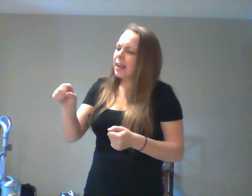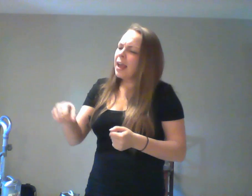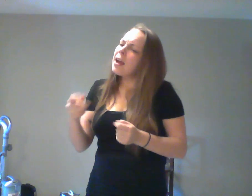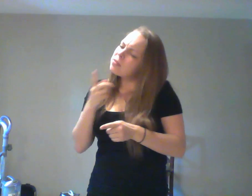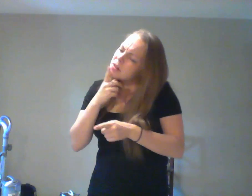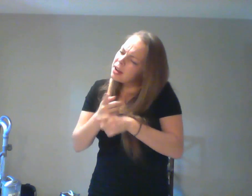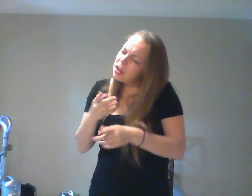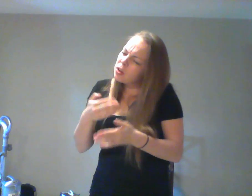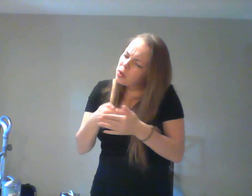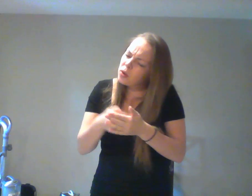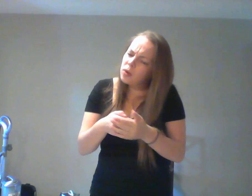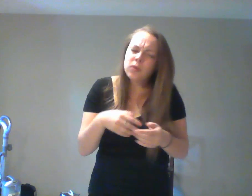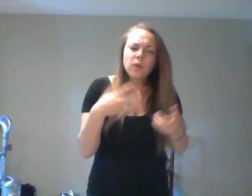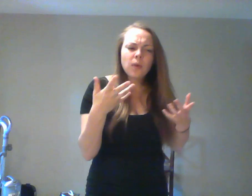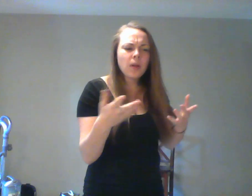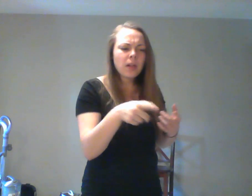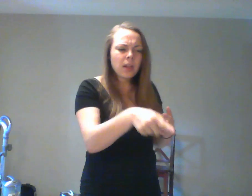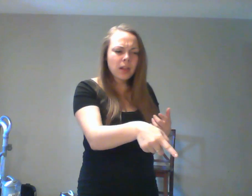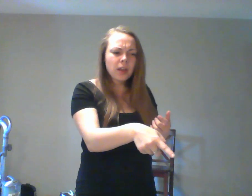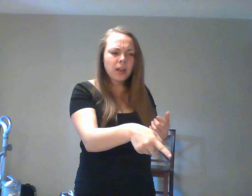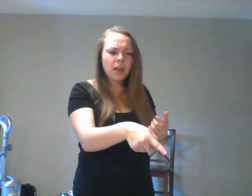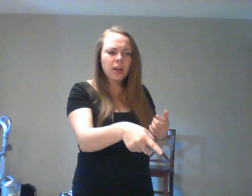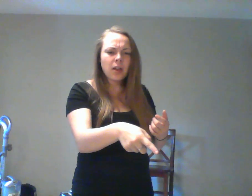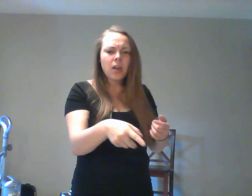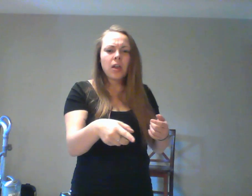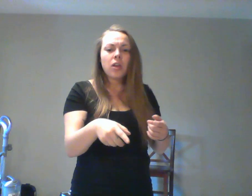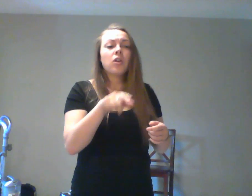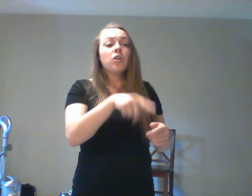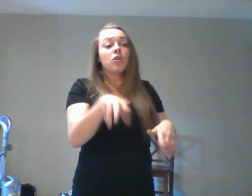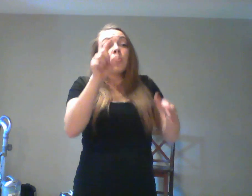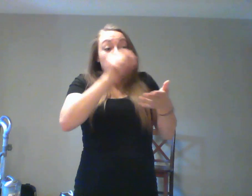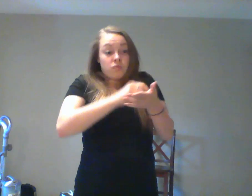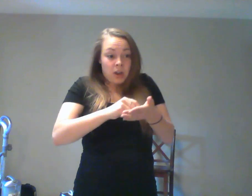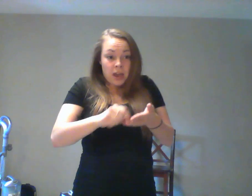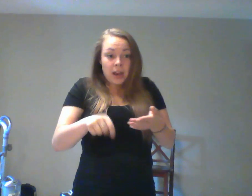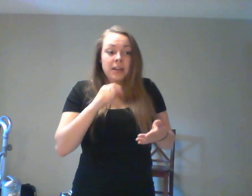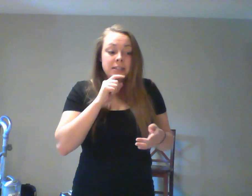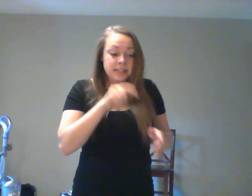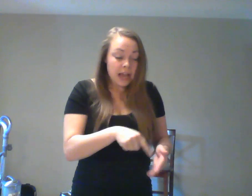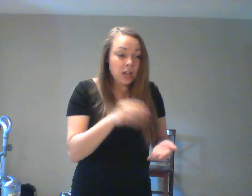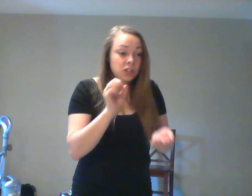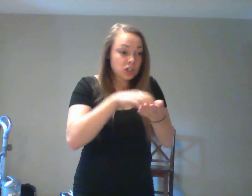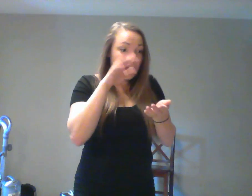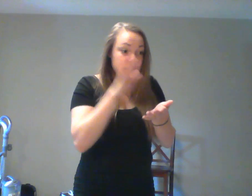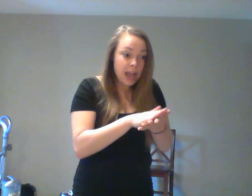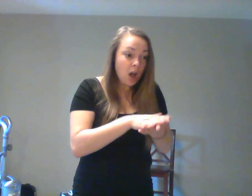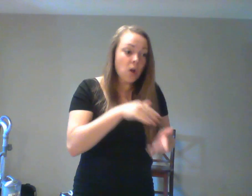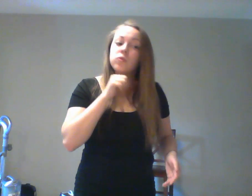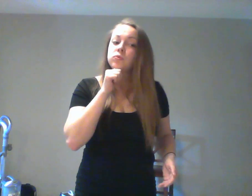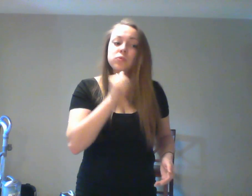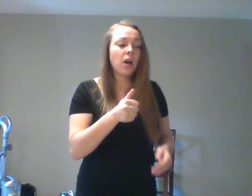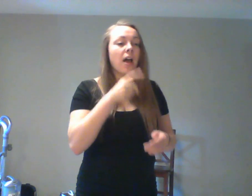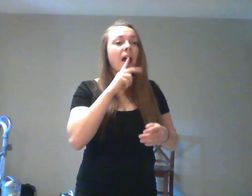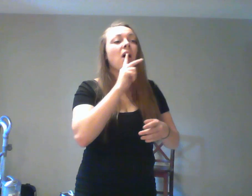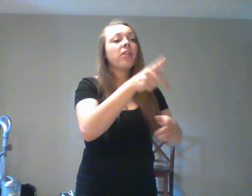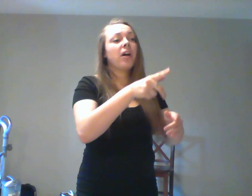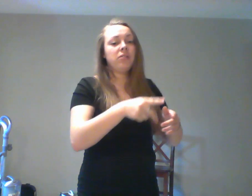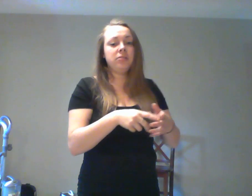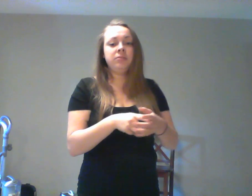When you visual think, you write it down. You don't say it out loud. You write it down. I love that you said that. When I'm doing visual thinking, whatever